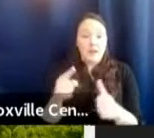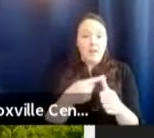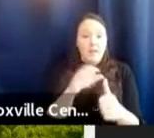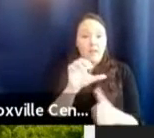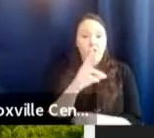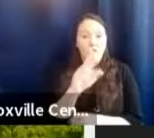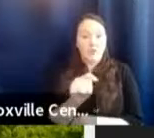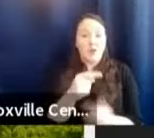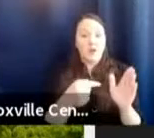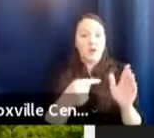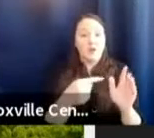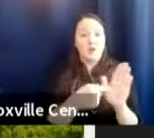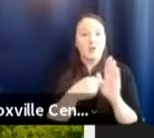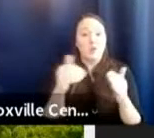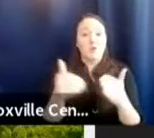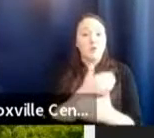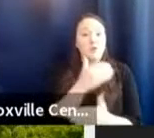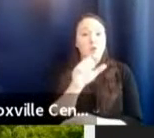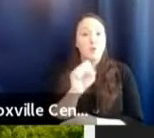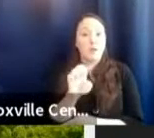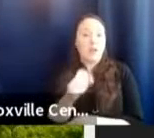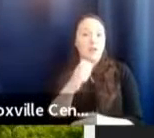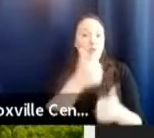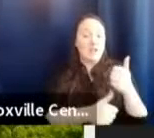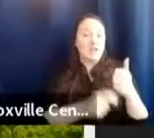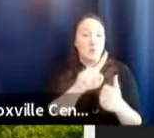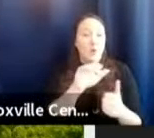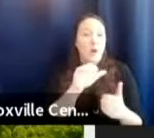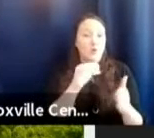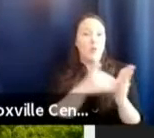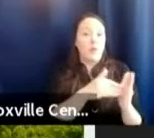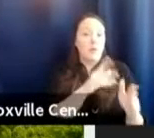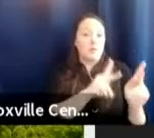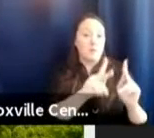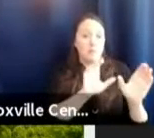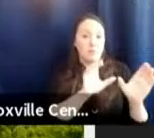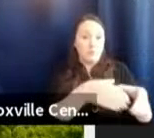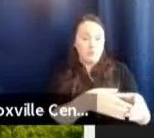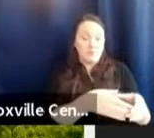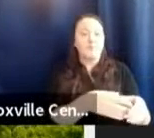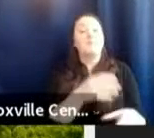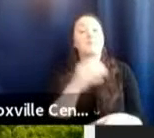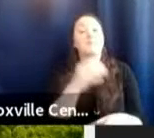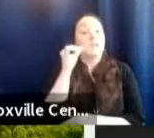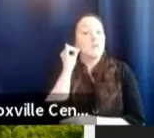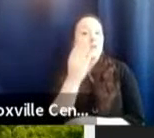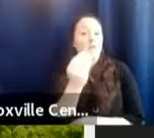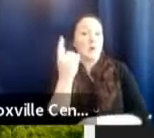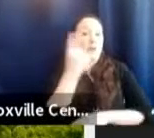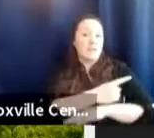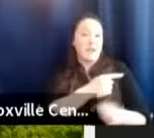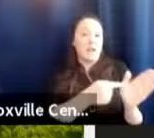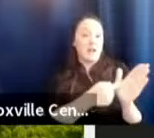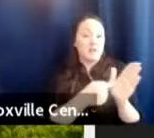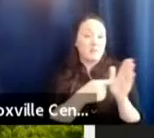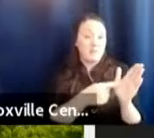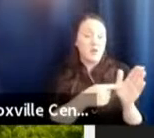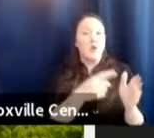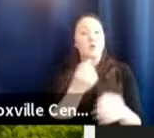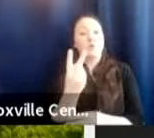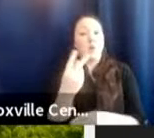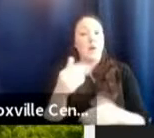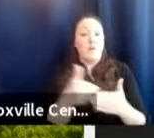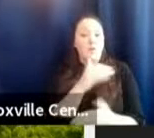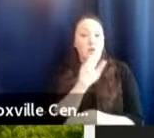new daily COVID cases per 100,000 population. As of yesterday, our 14-day trend line shows 12 new cases